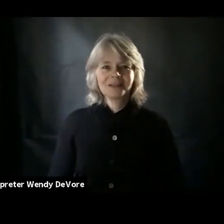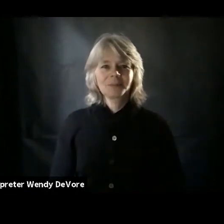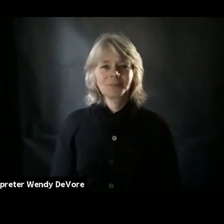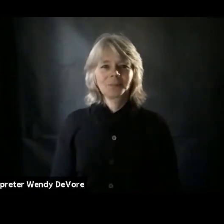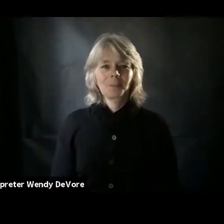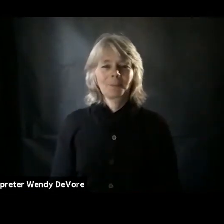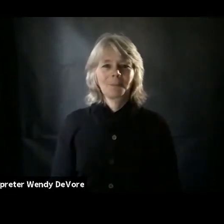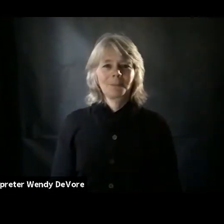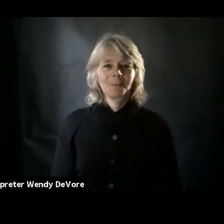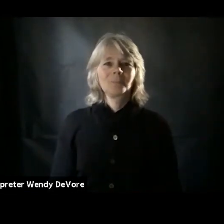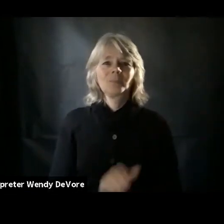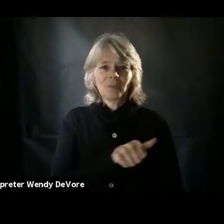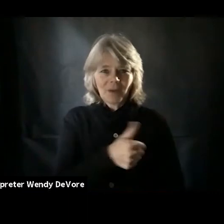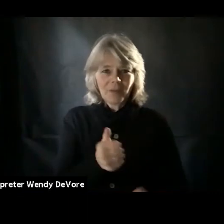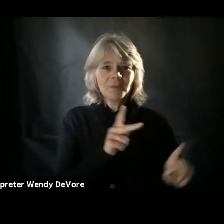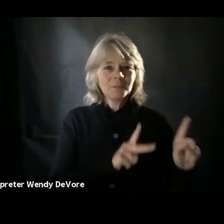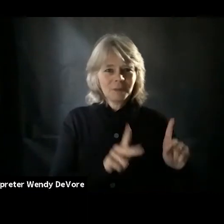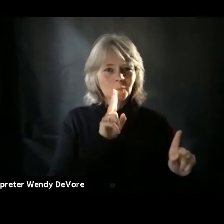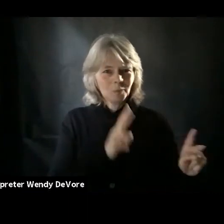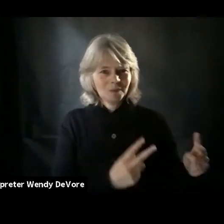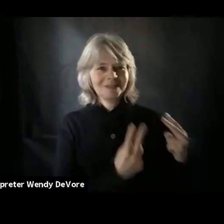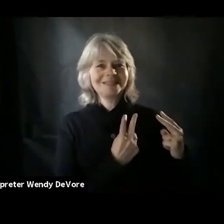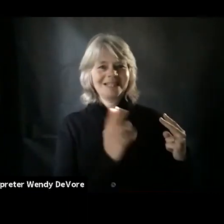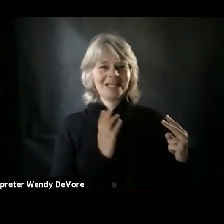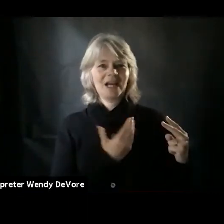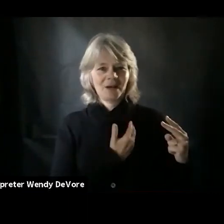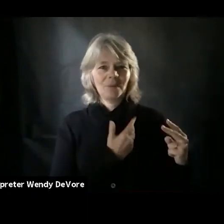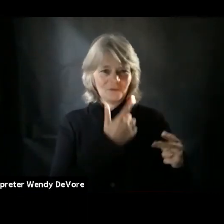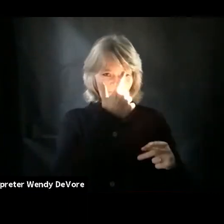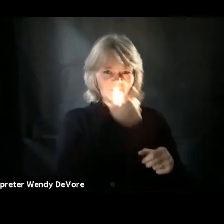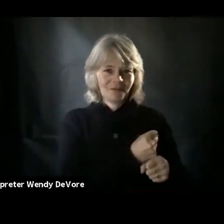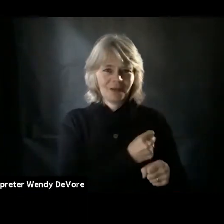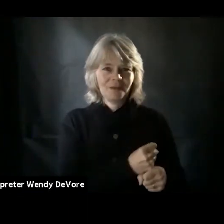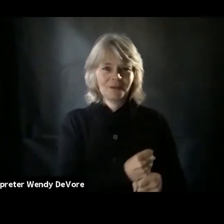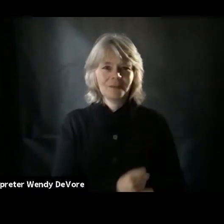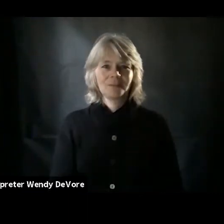others see our faith come to life.